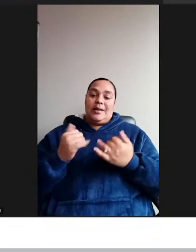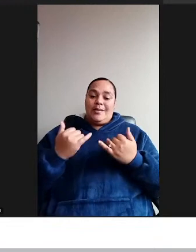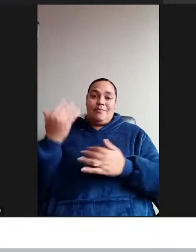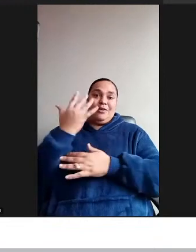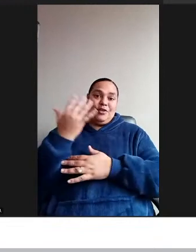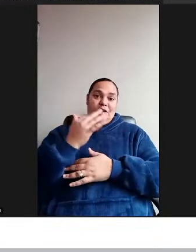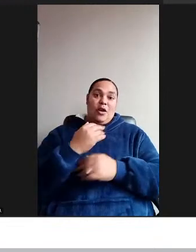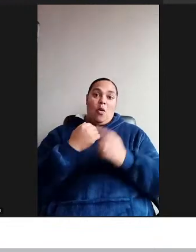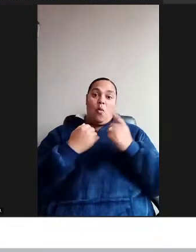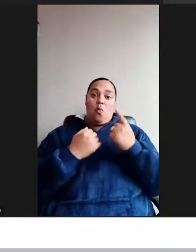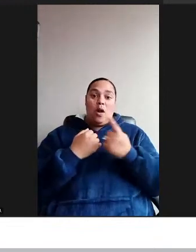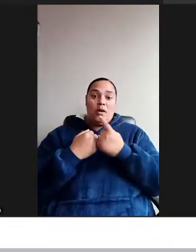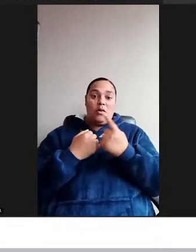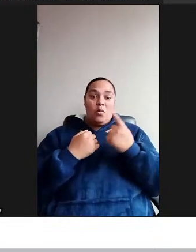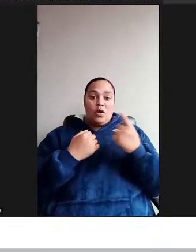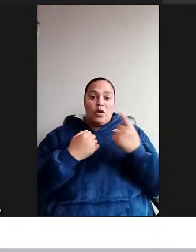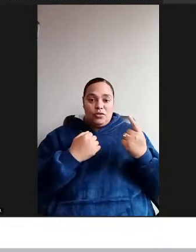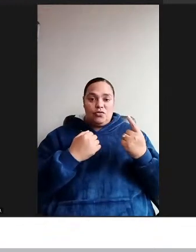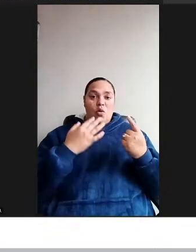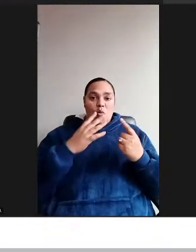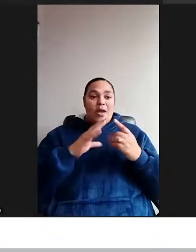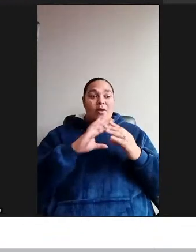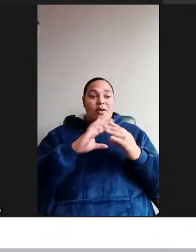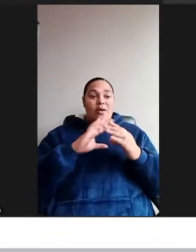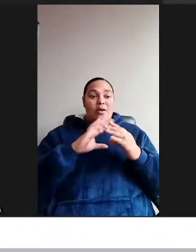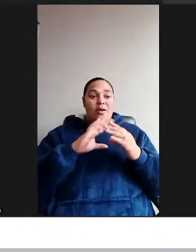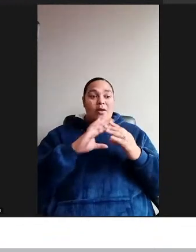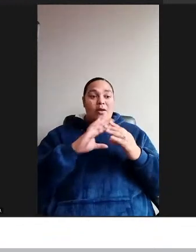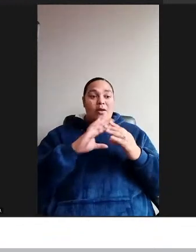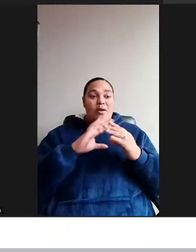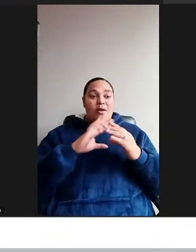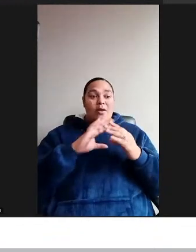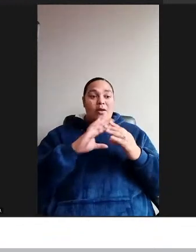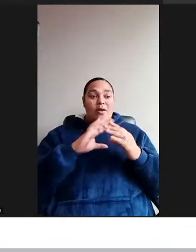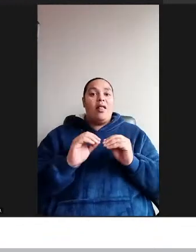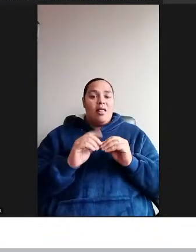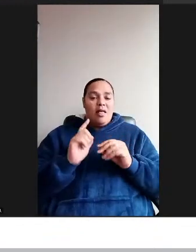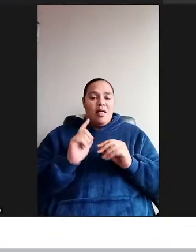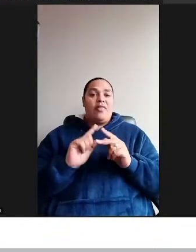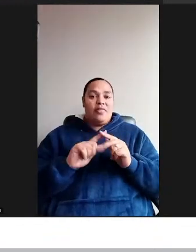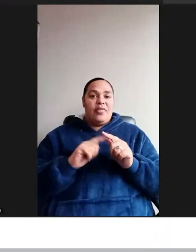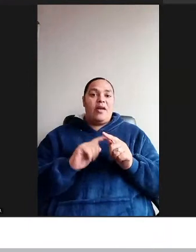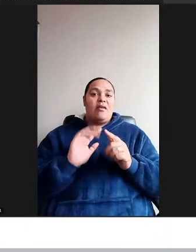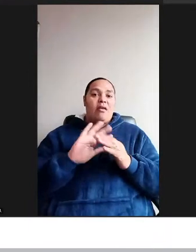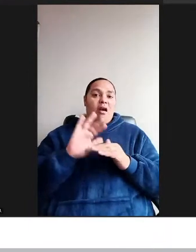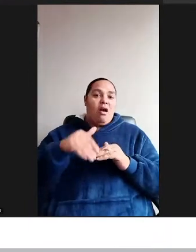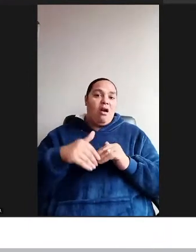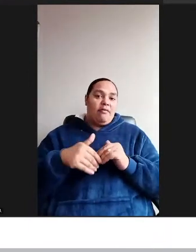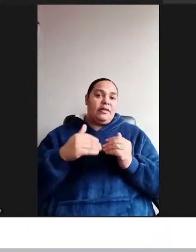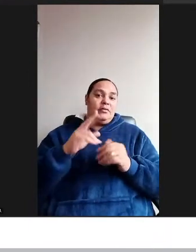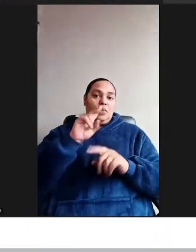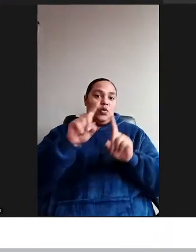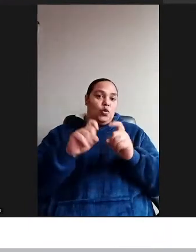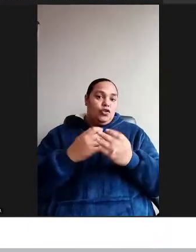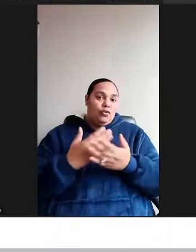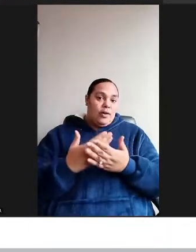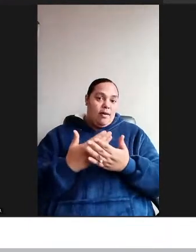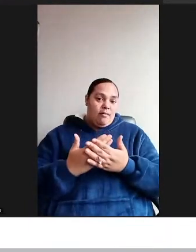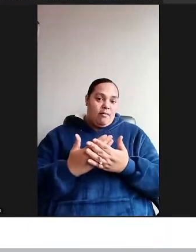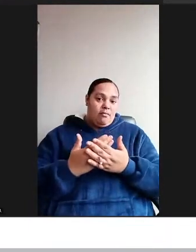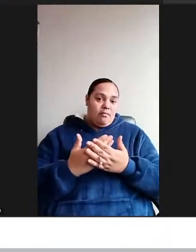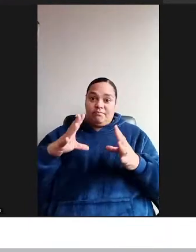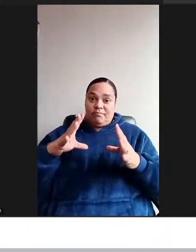And after the completion of a presentation, we will then pose the necessary questions. Is that in order with